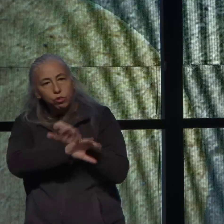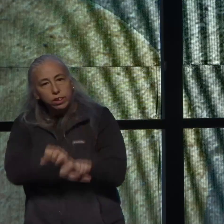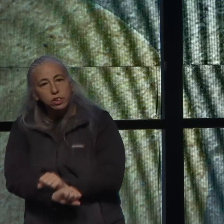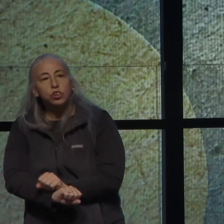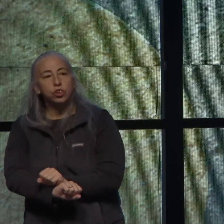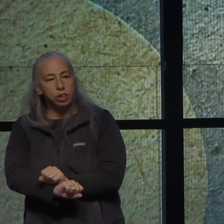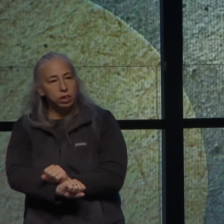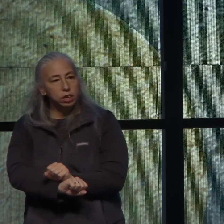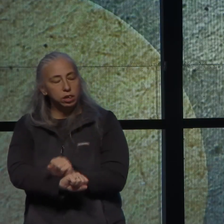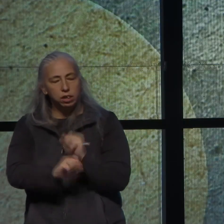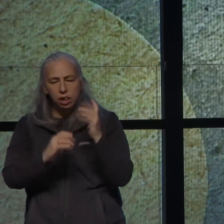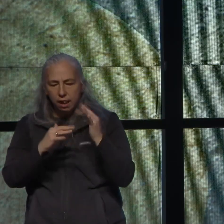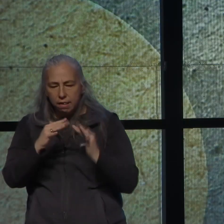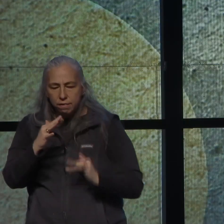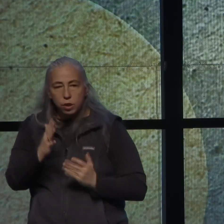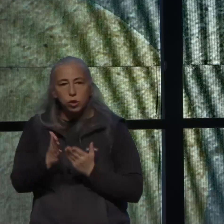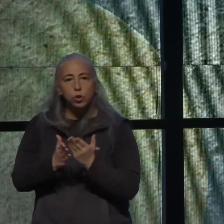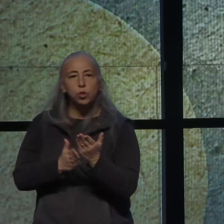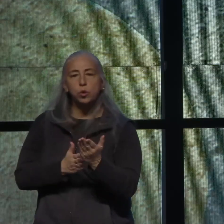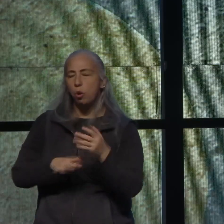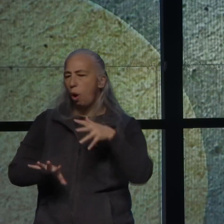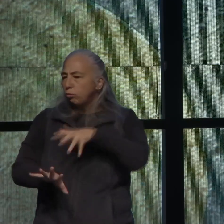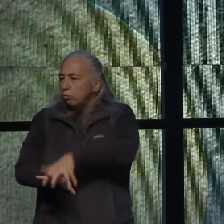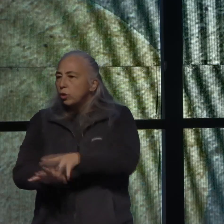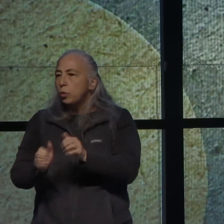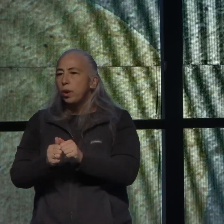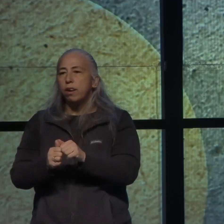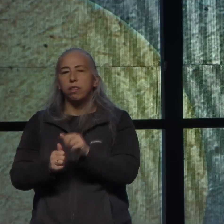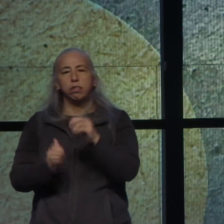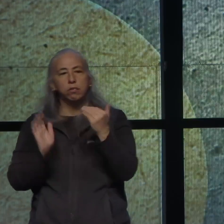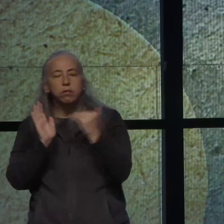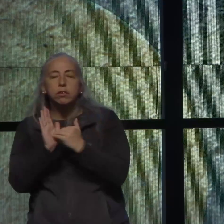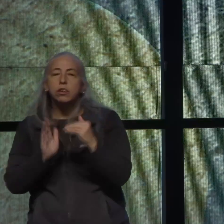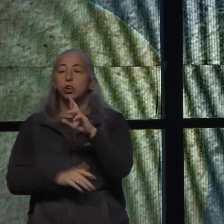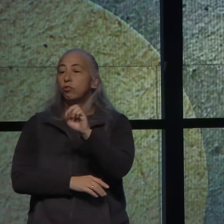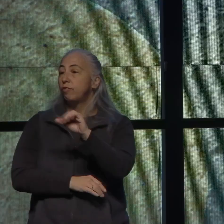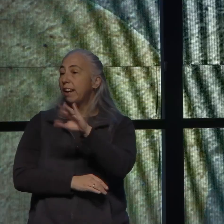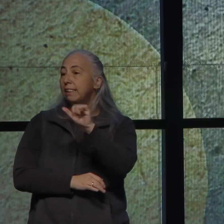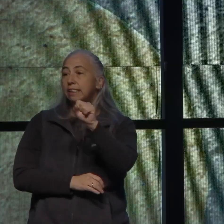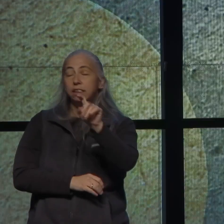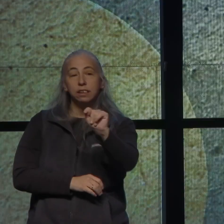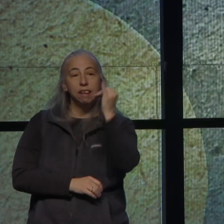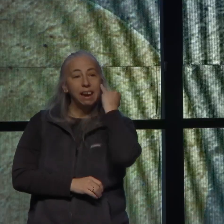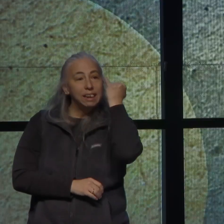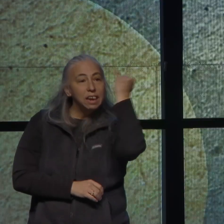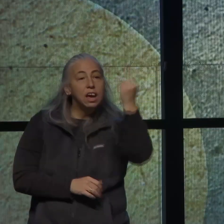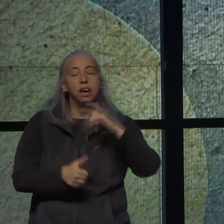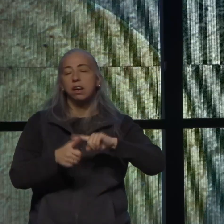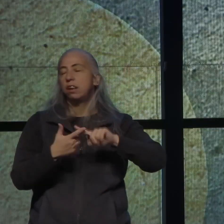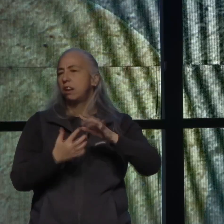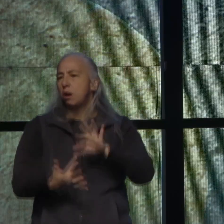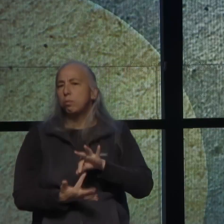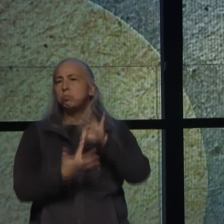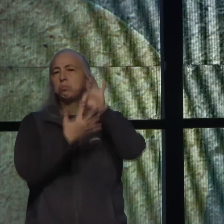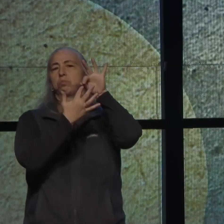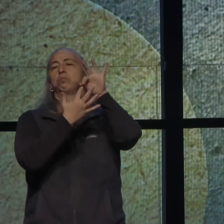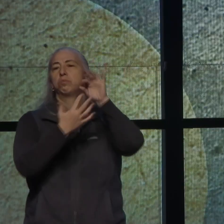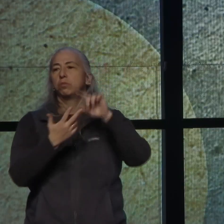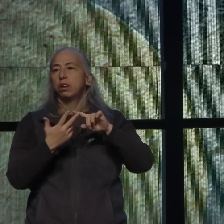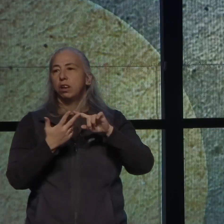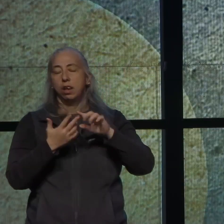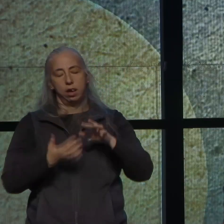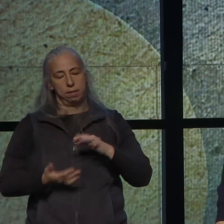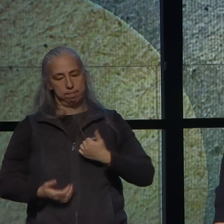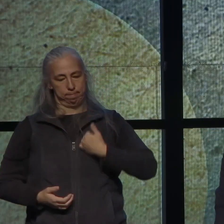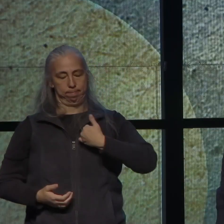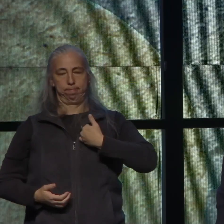this idea, in racist ideas. It's grounded in ideas of elitism, exceptionalism. John